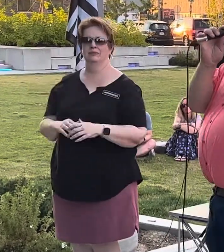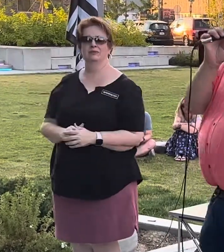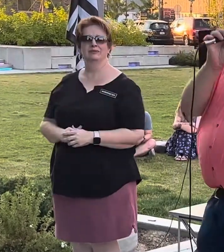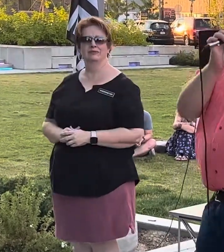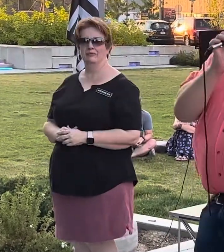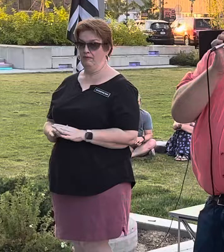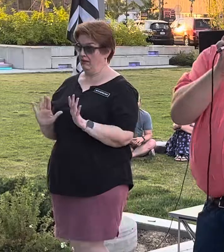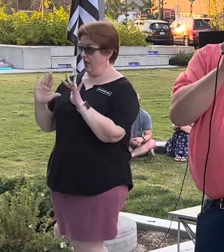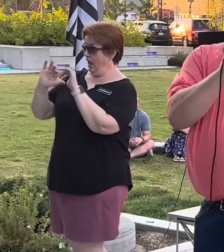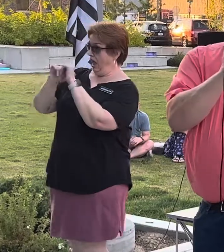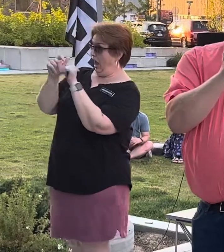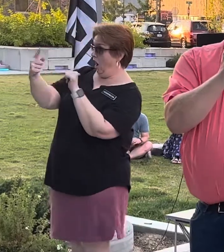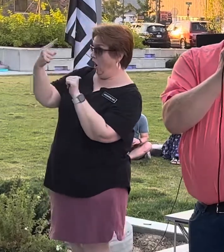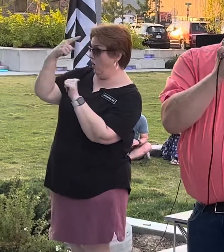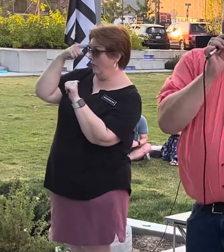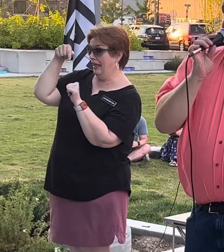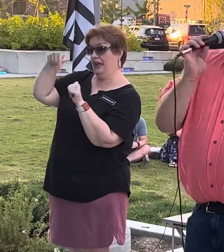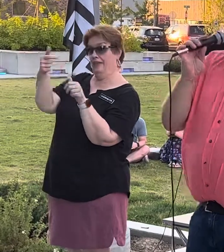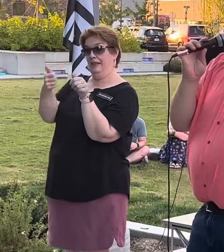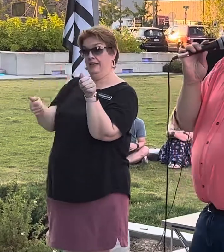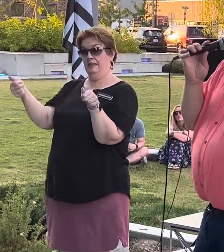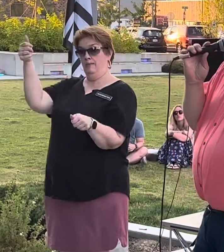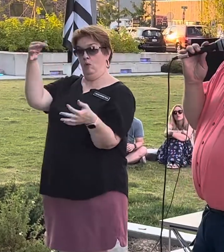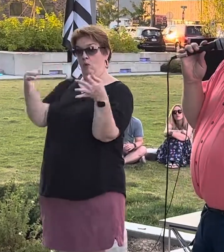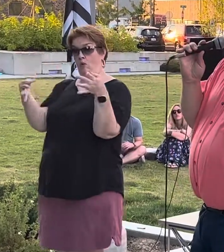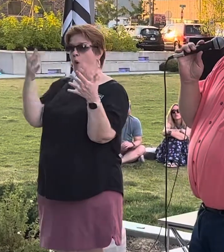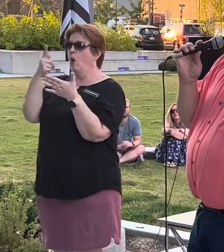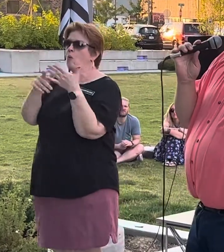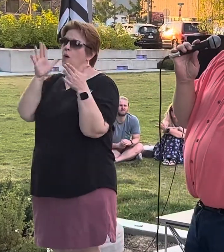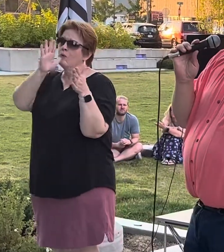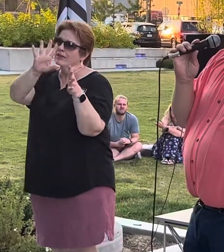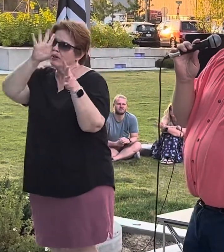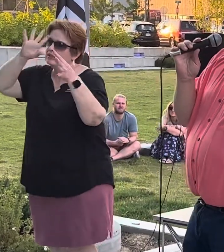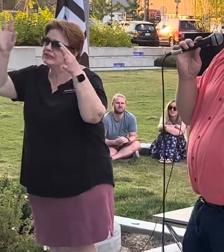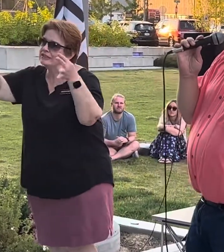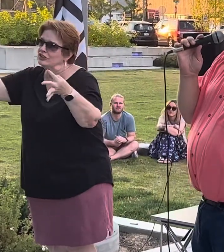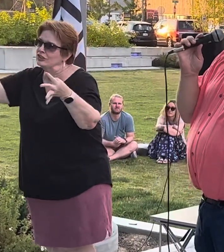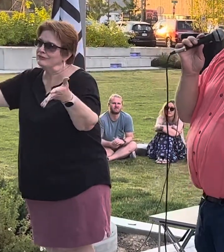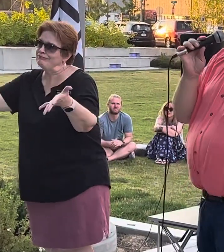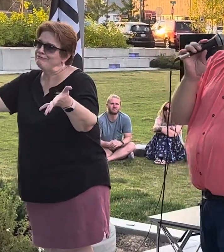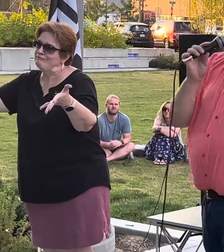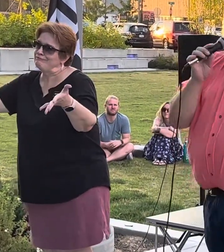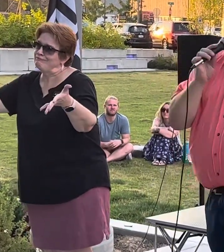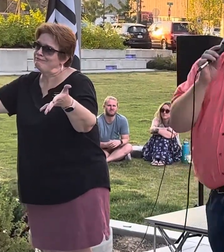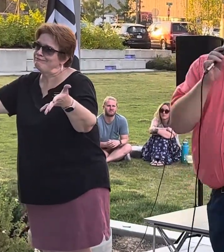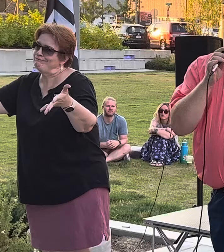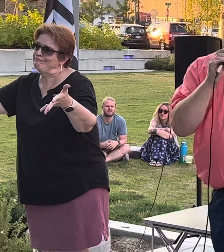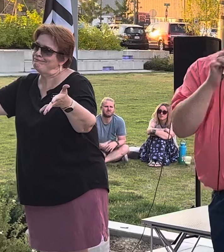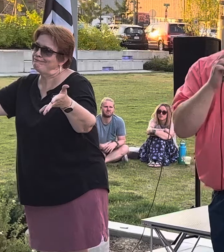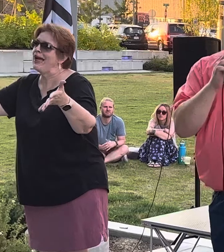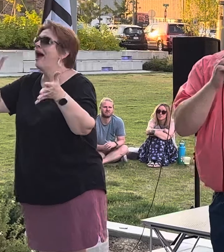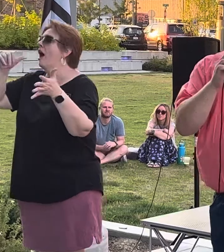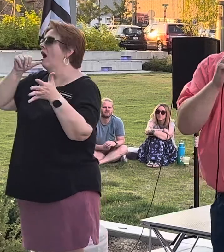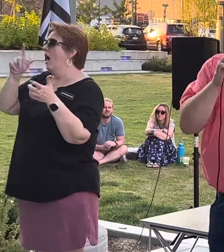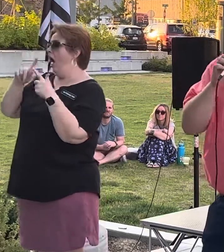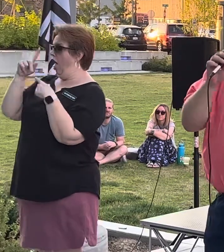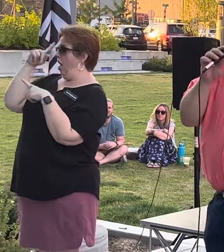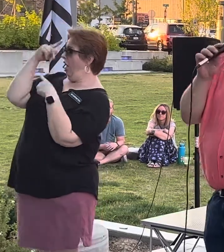How do you think this Supreme Court is going to rule? It doesn't take a rocket